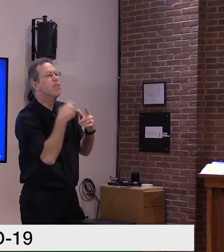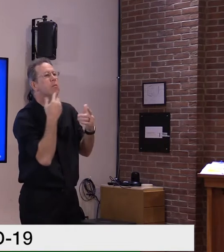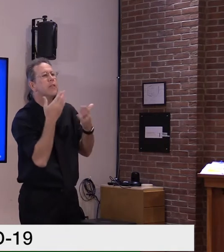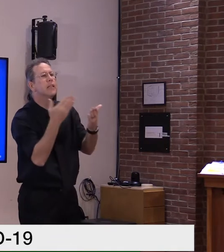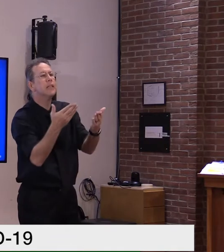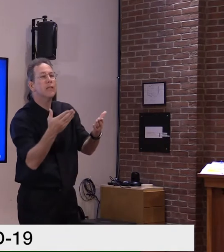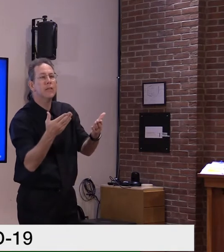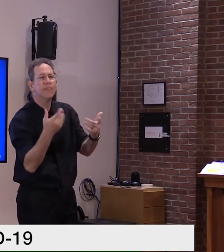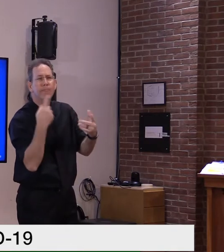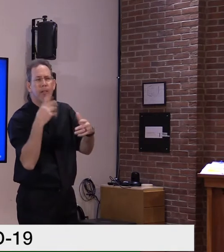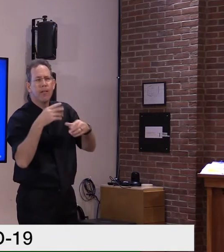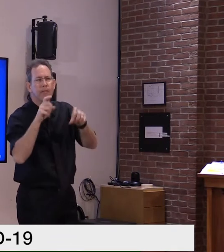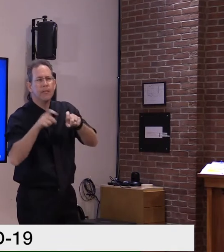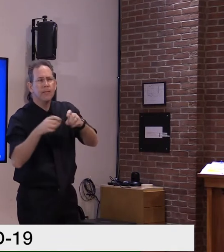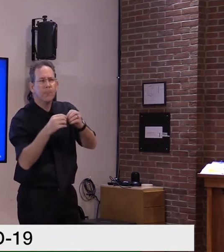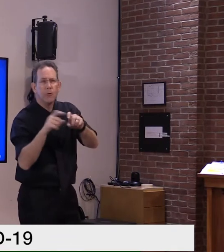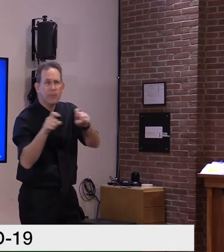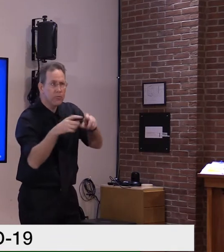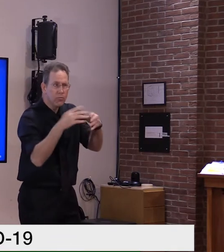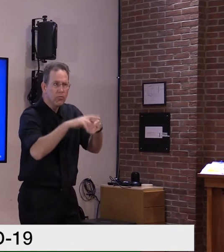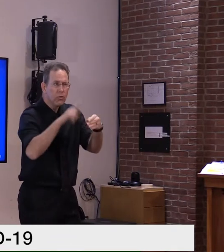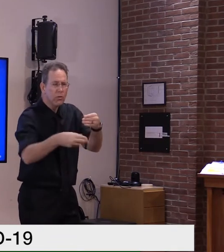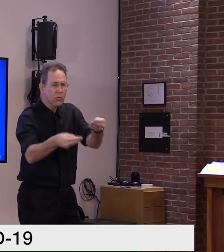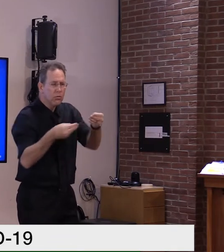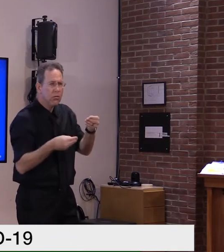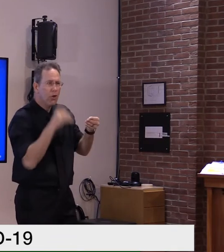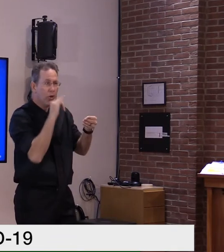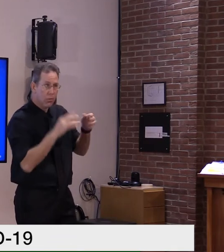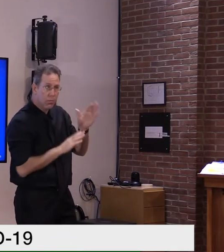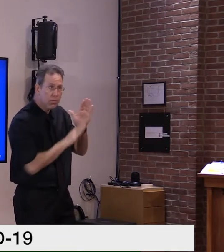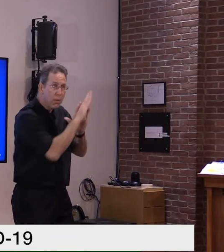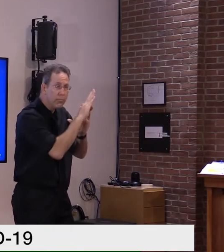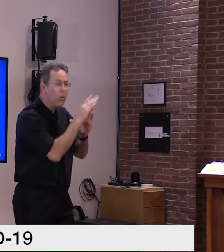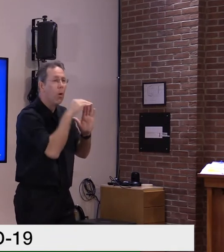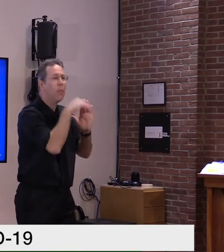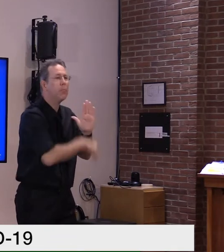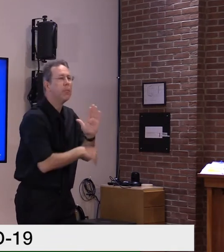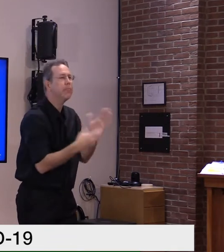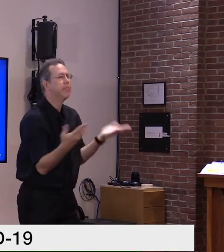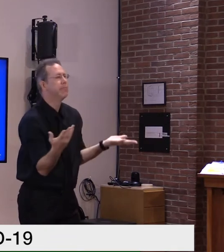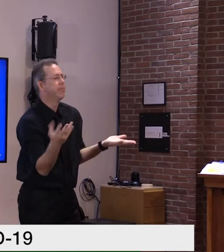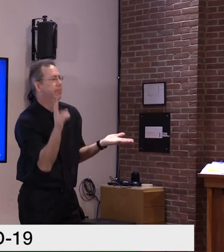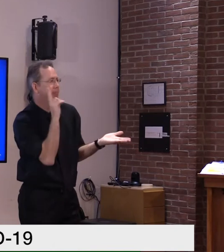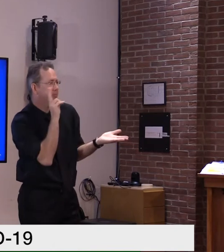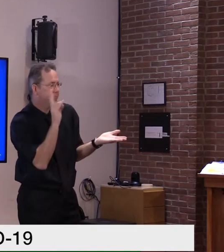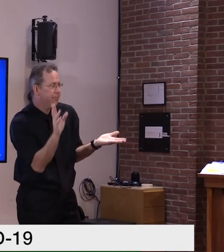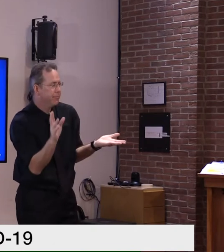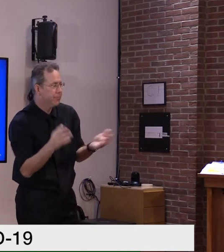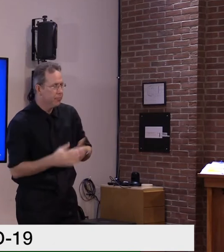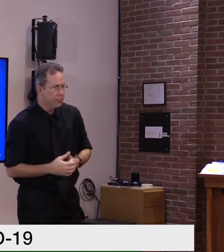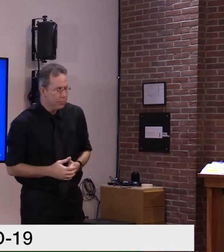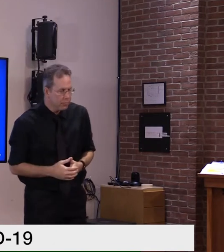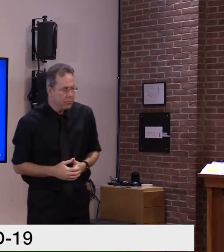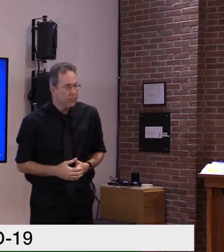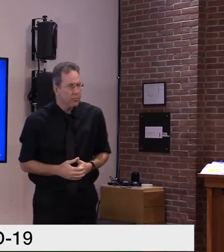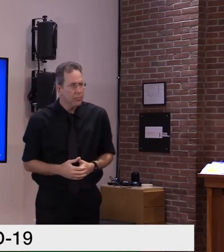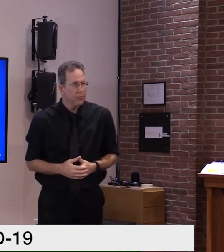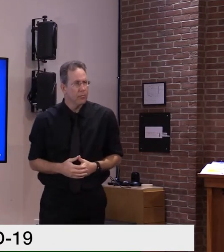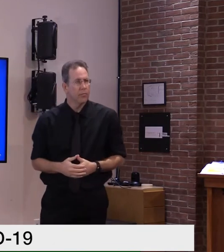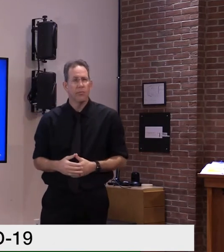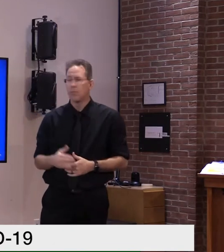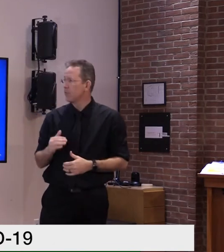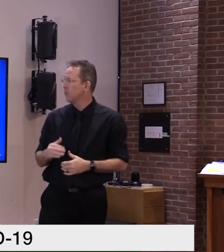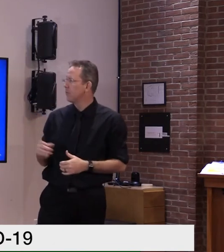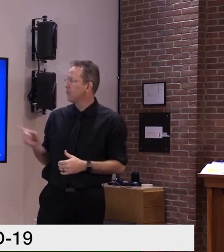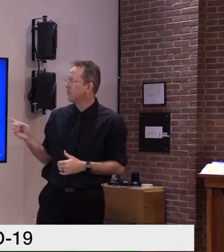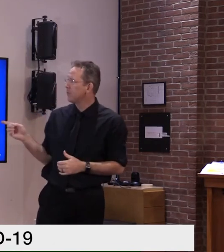determine exactly what trajectory we are currently on. Regarding Thanksgiving, we do have two early data